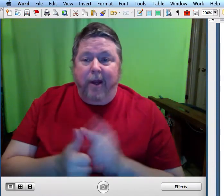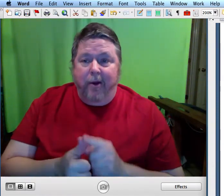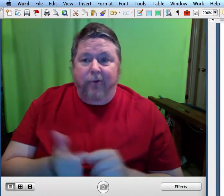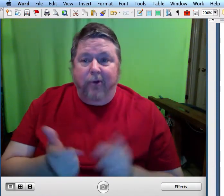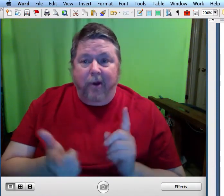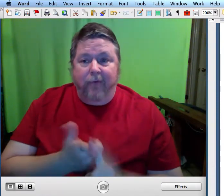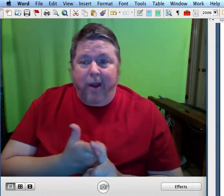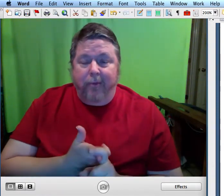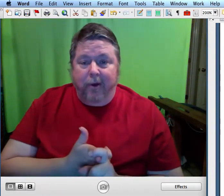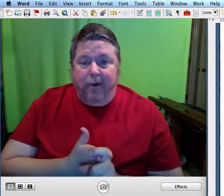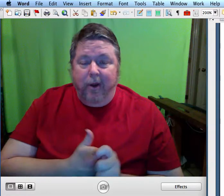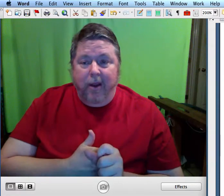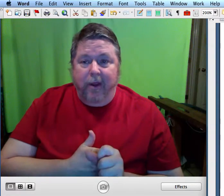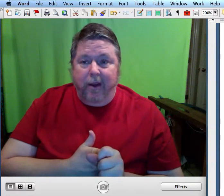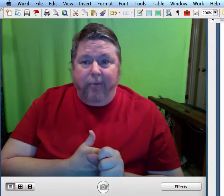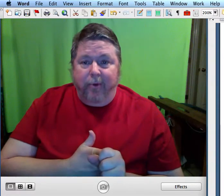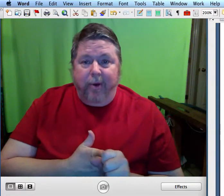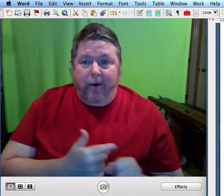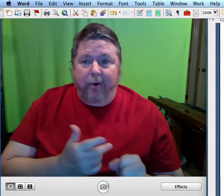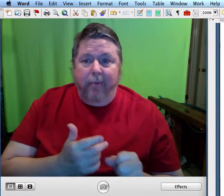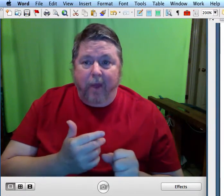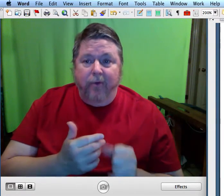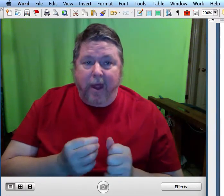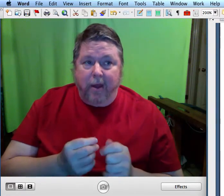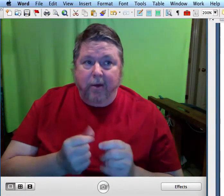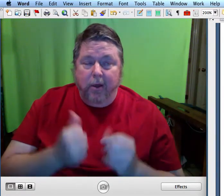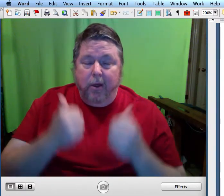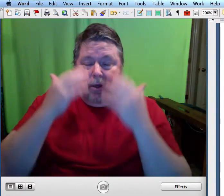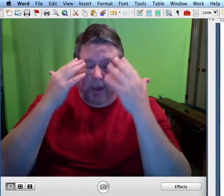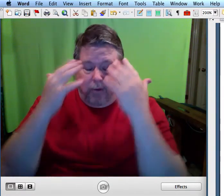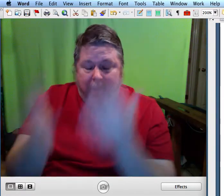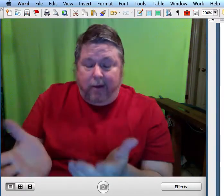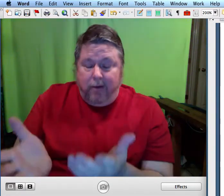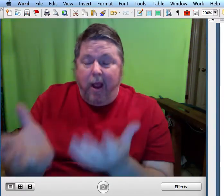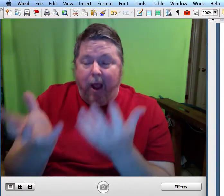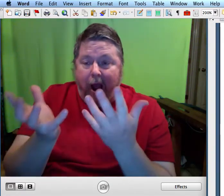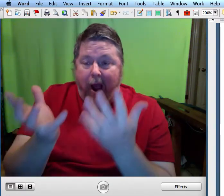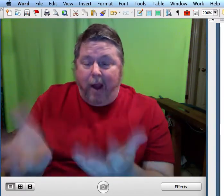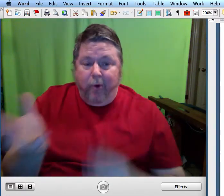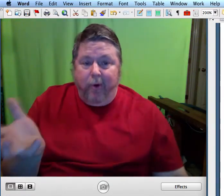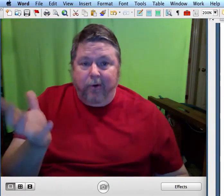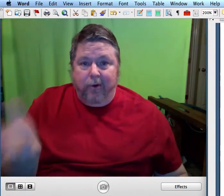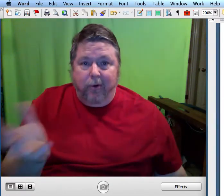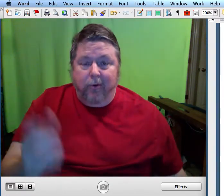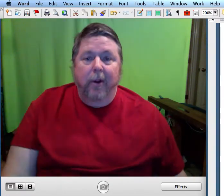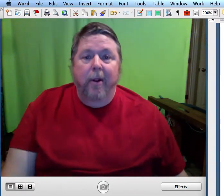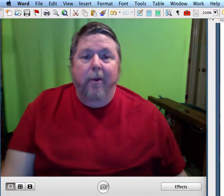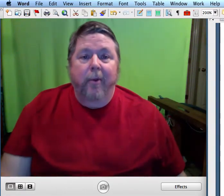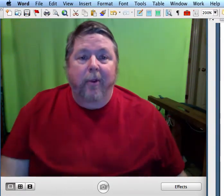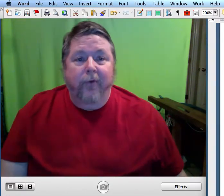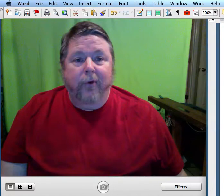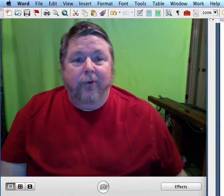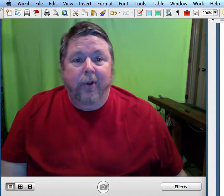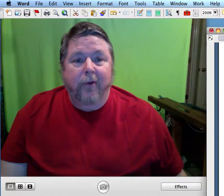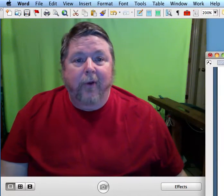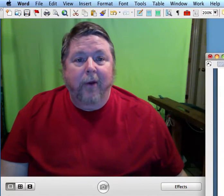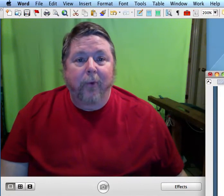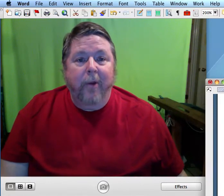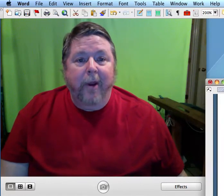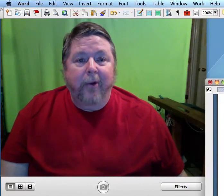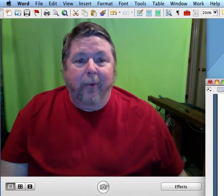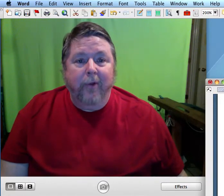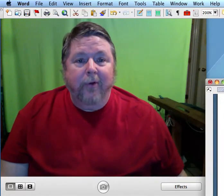to take notes. You don't have time to think and prepare other than, okay, I'm going to do the first,